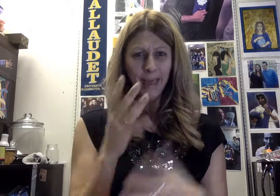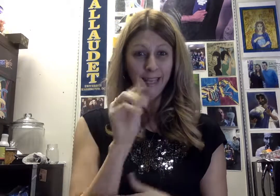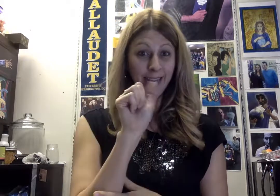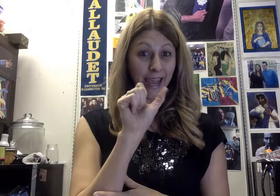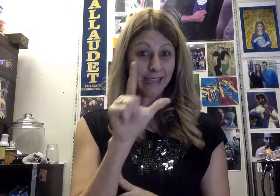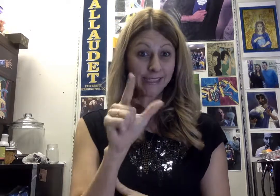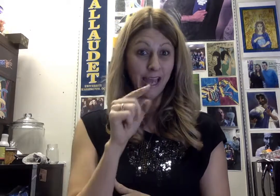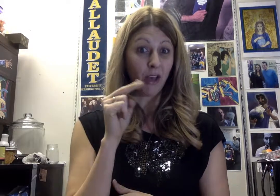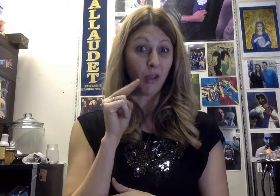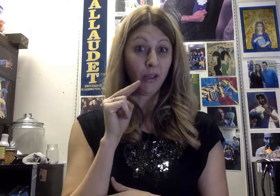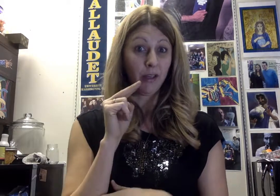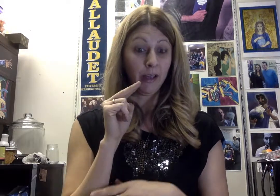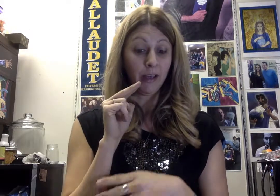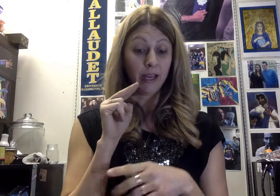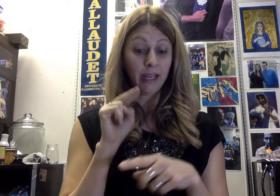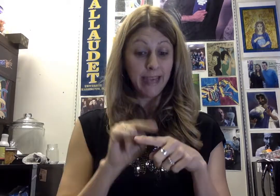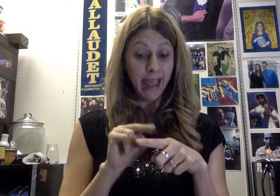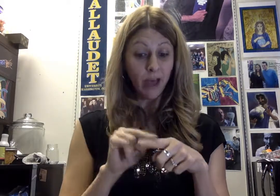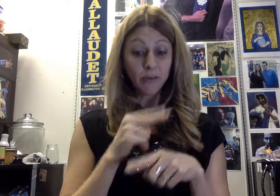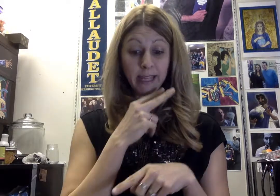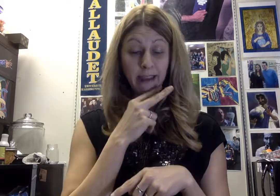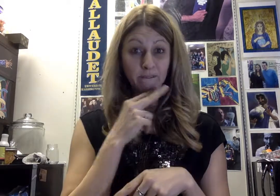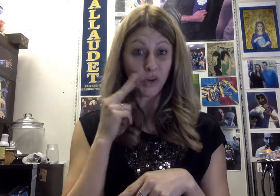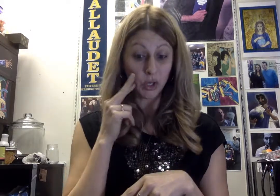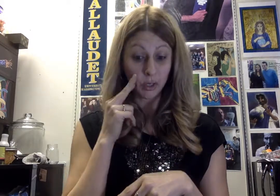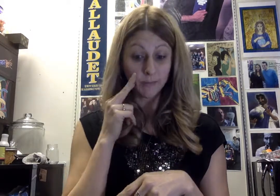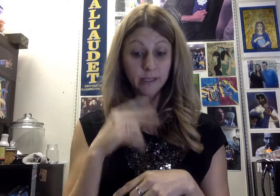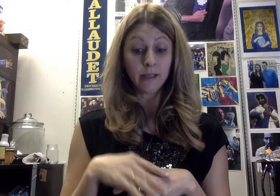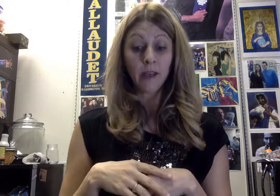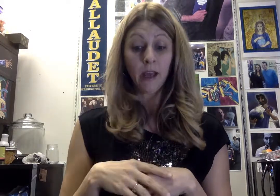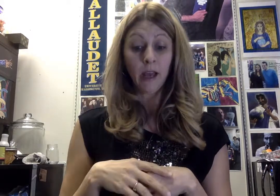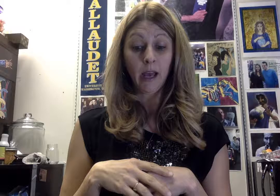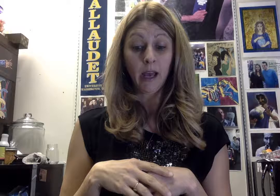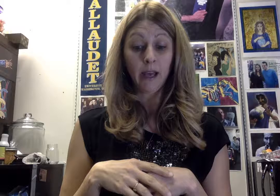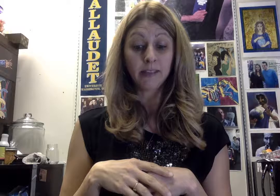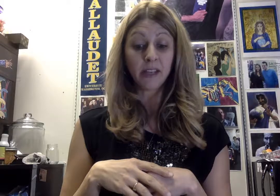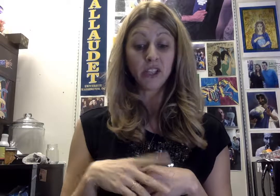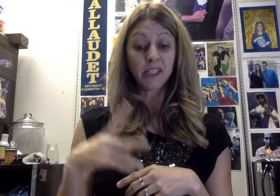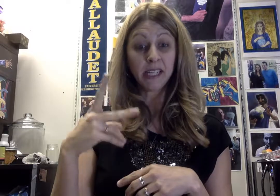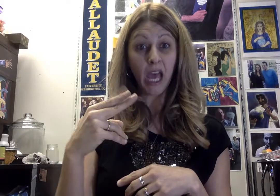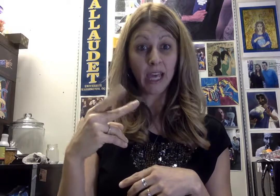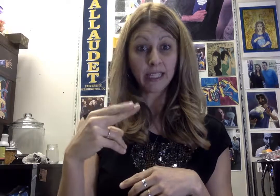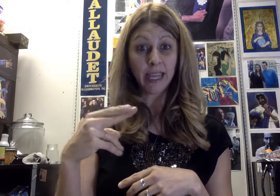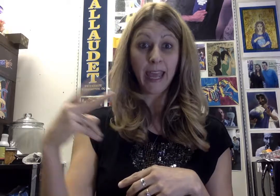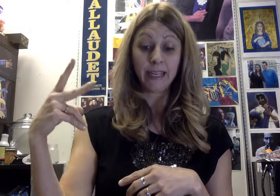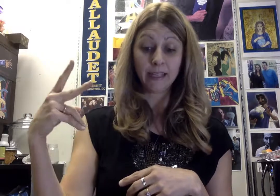Many ASL nouns and verbs, such as cut and